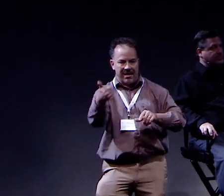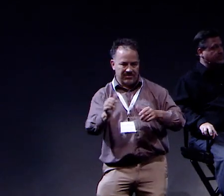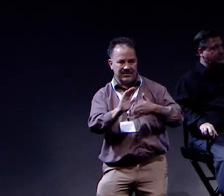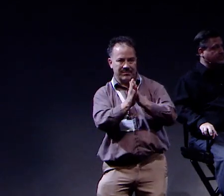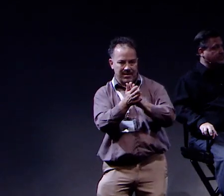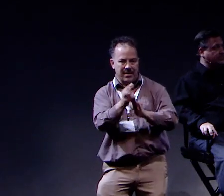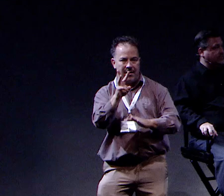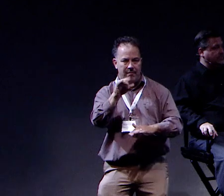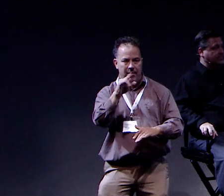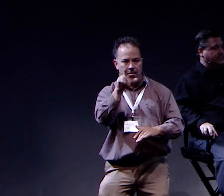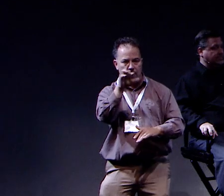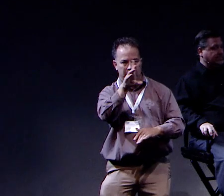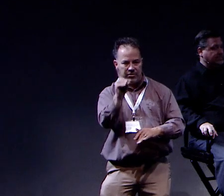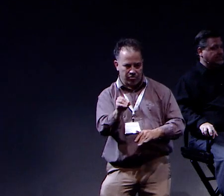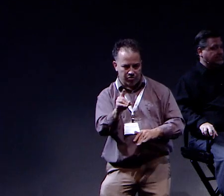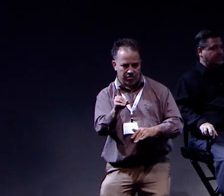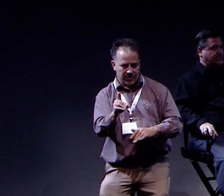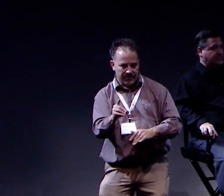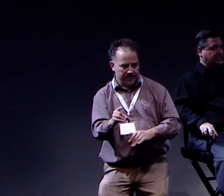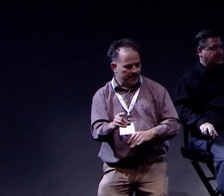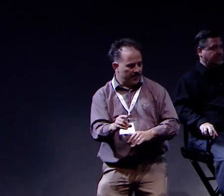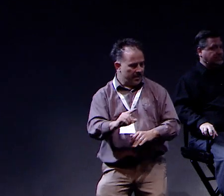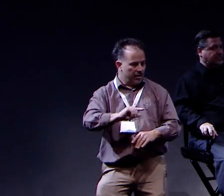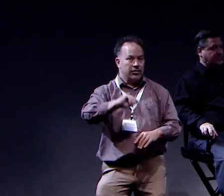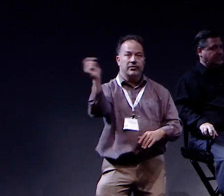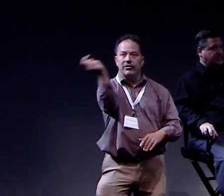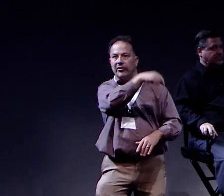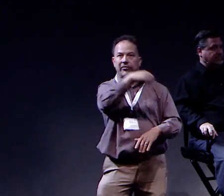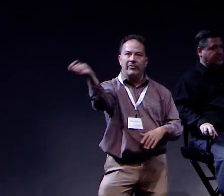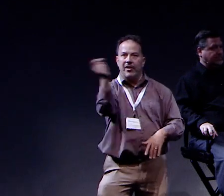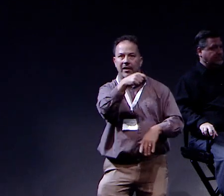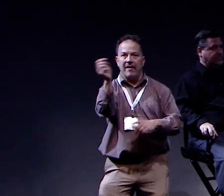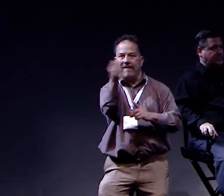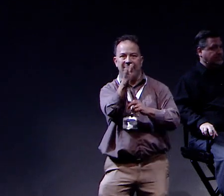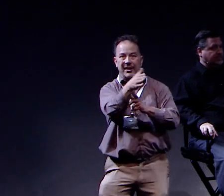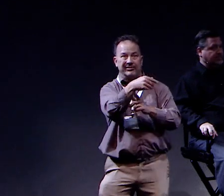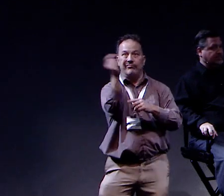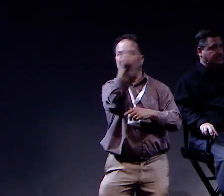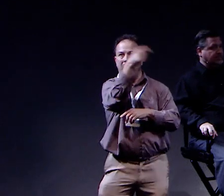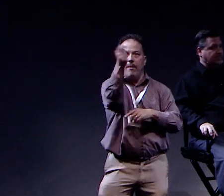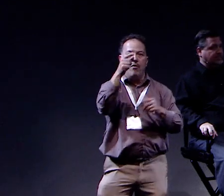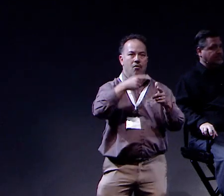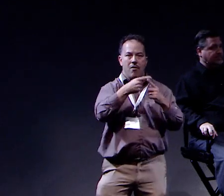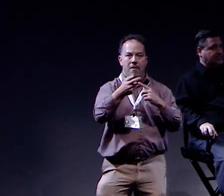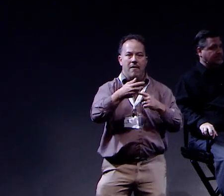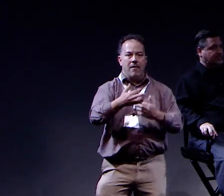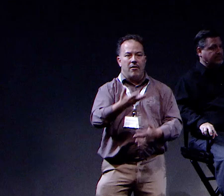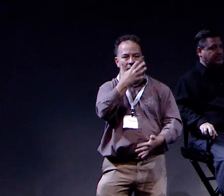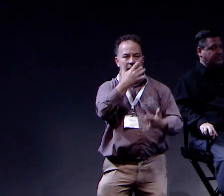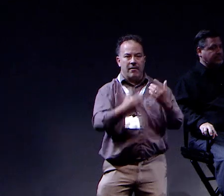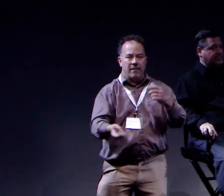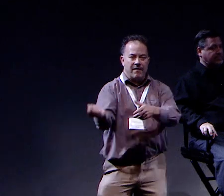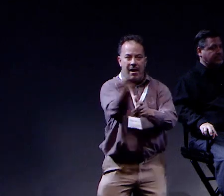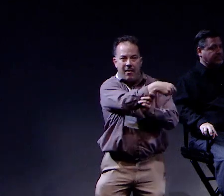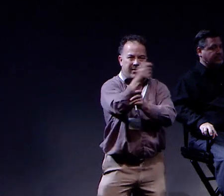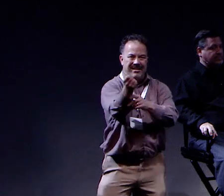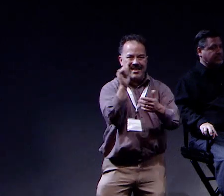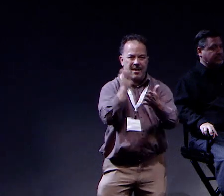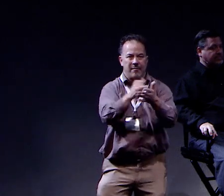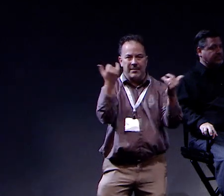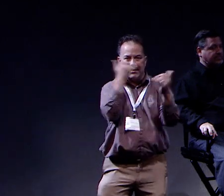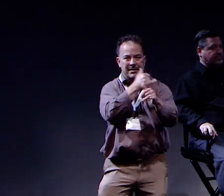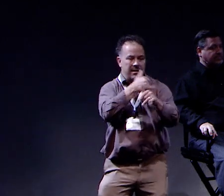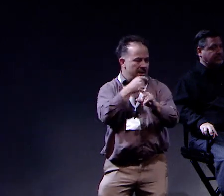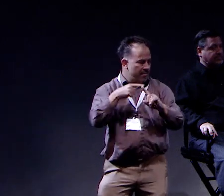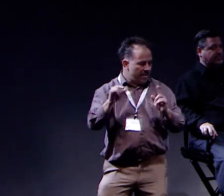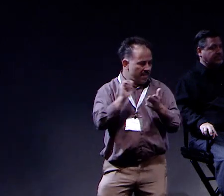wizard. Just swinging a fish around or doing something, or a fire hose, right? That would be silly, but that would be